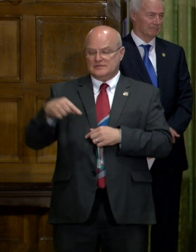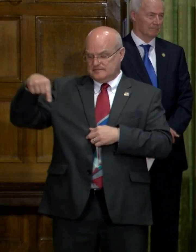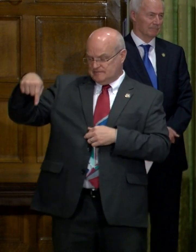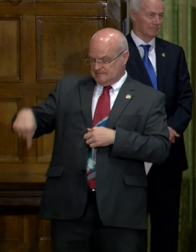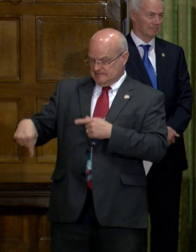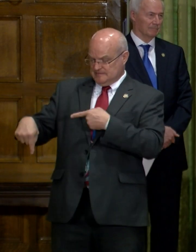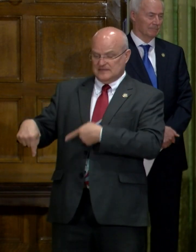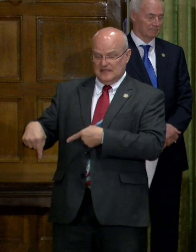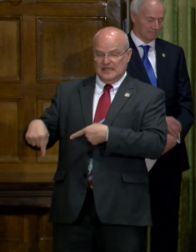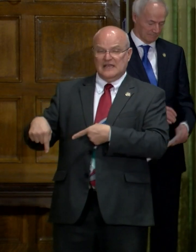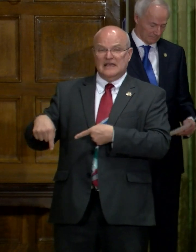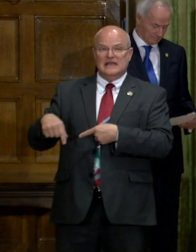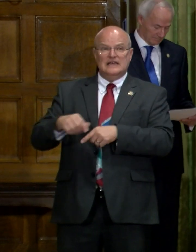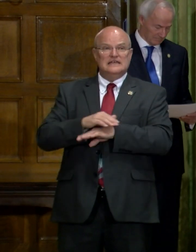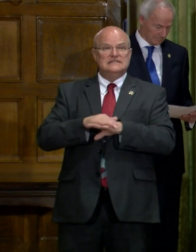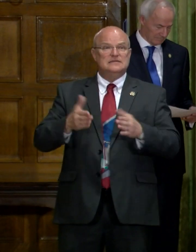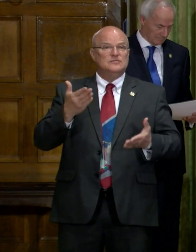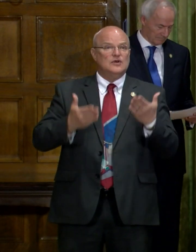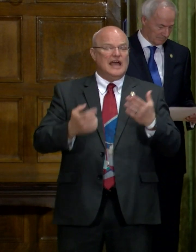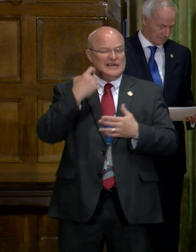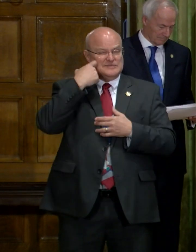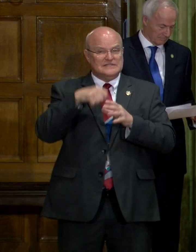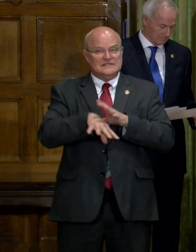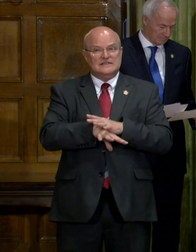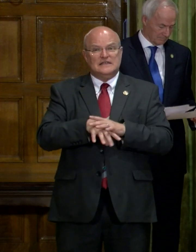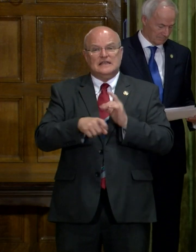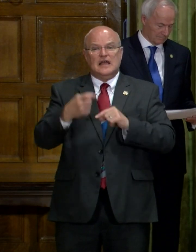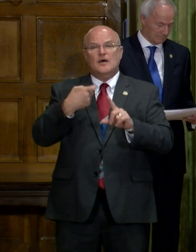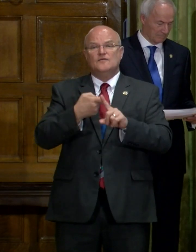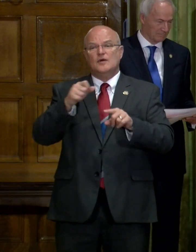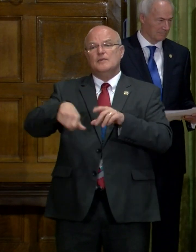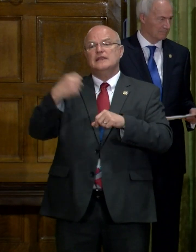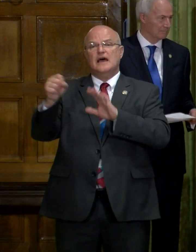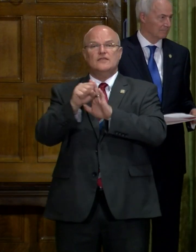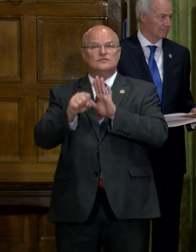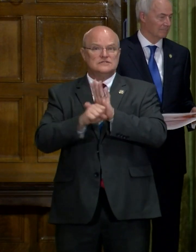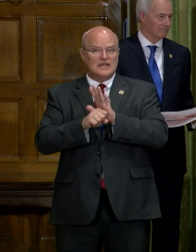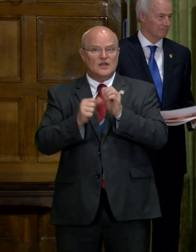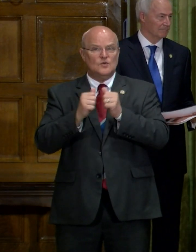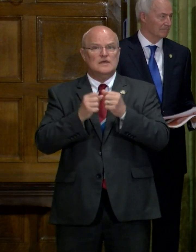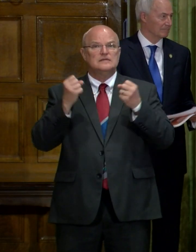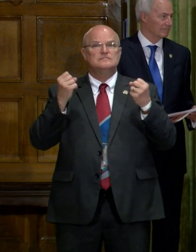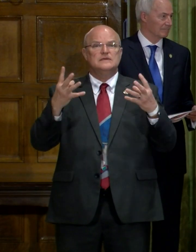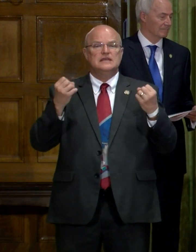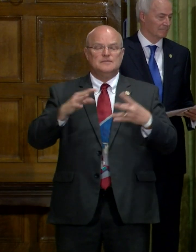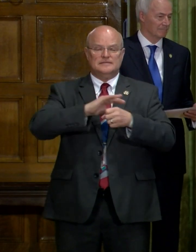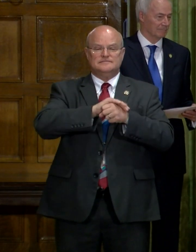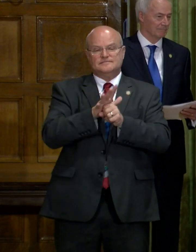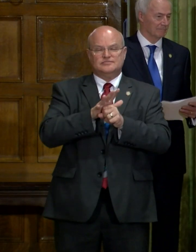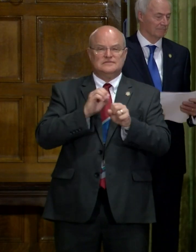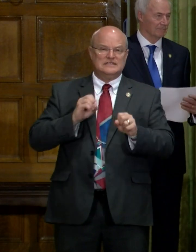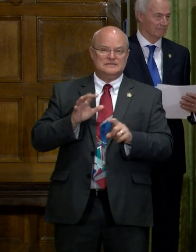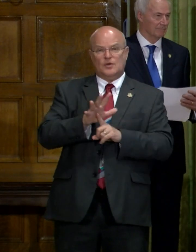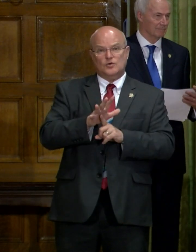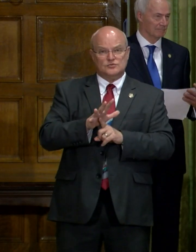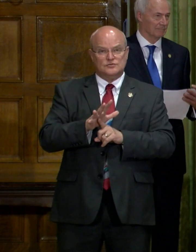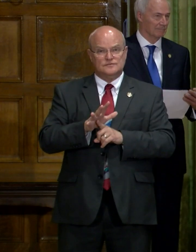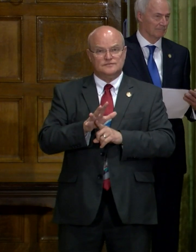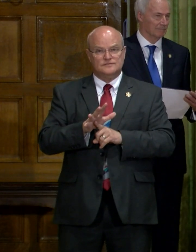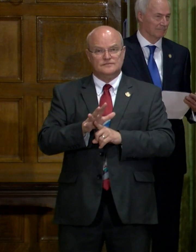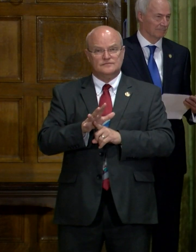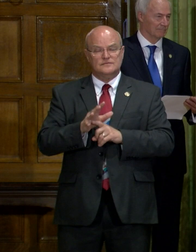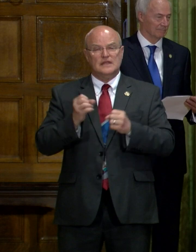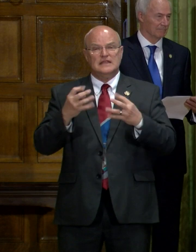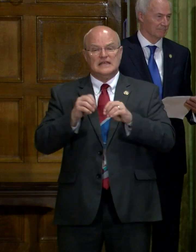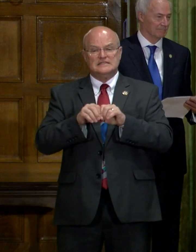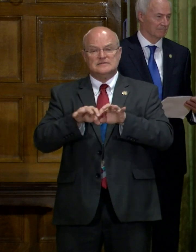standing next to you didn't perhaps just come from another state with a lot of COVID-19 exposure, with